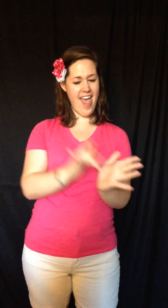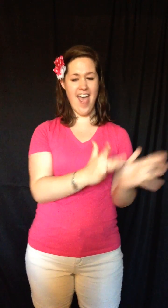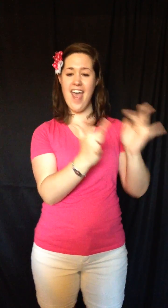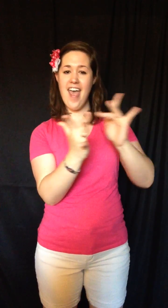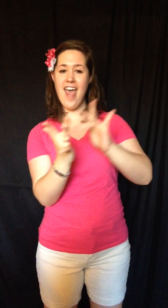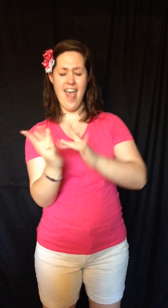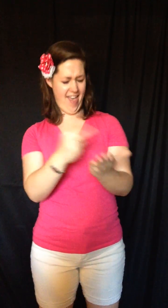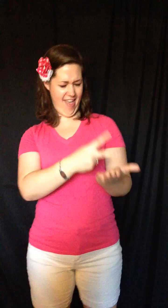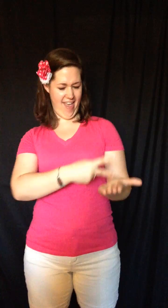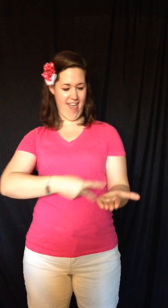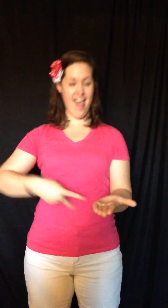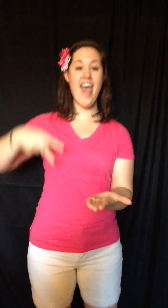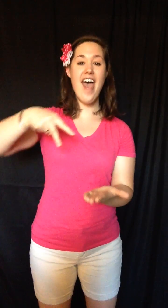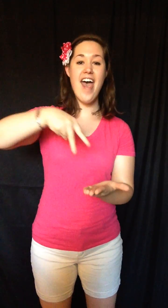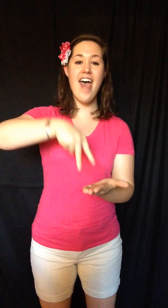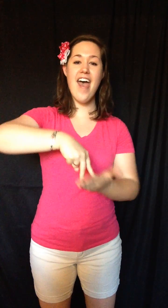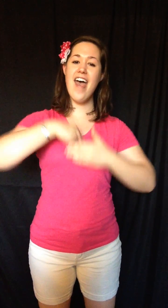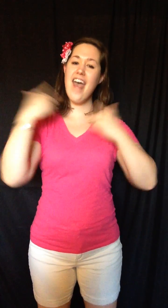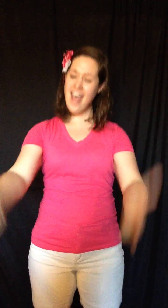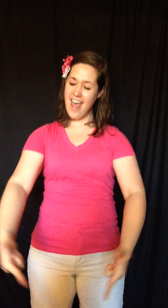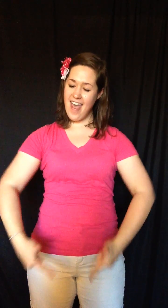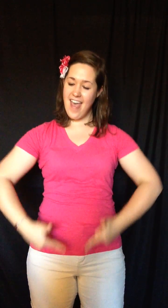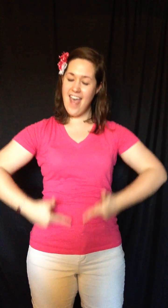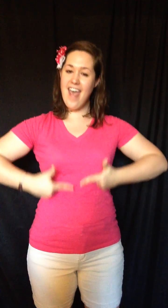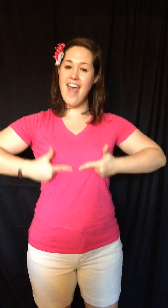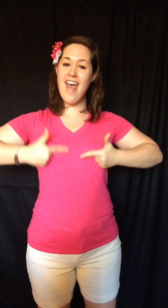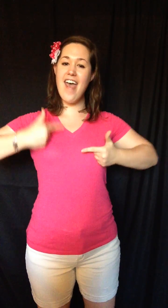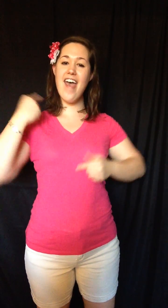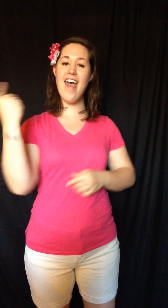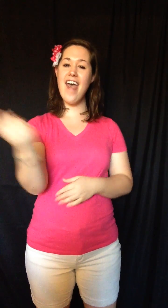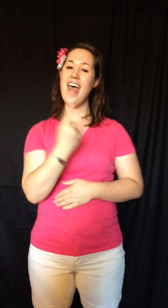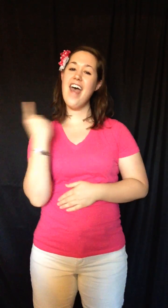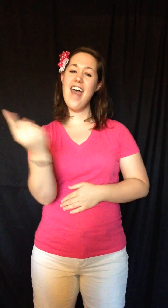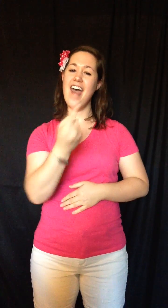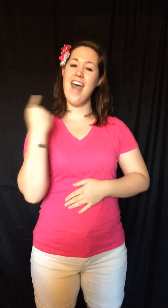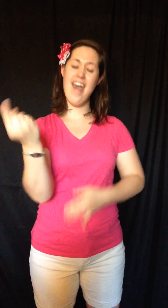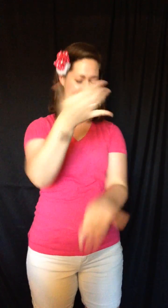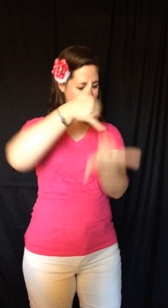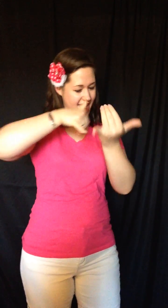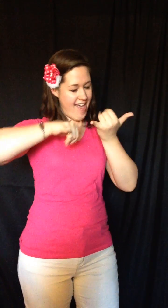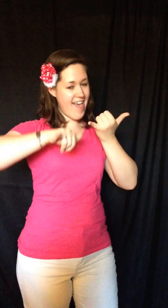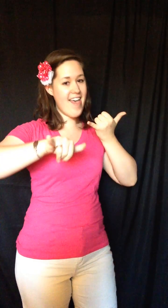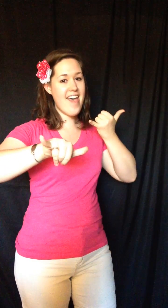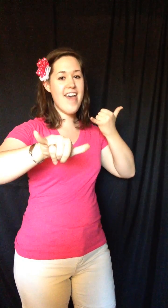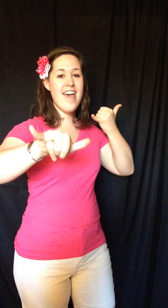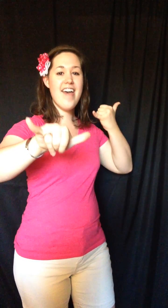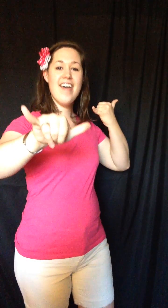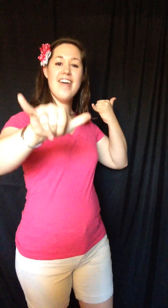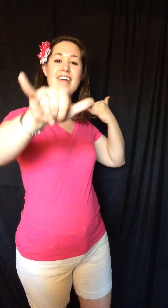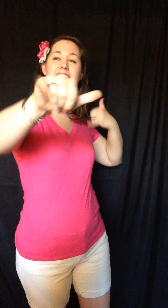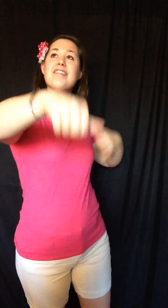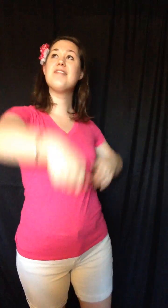The King is name,